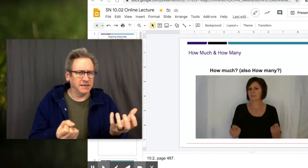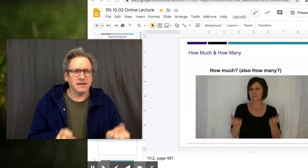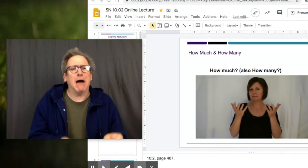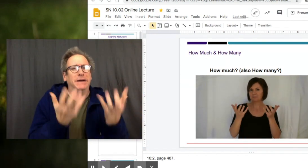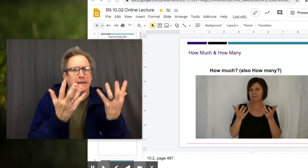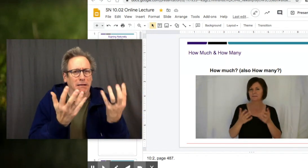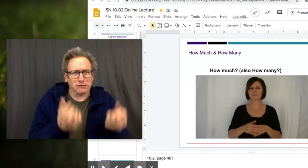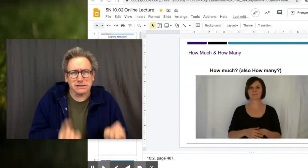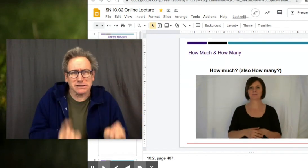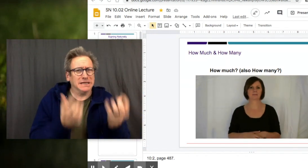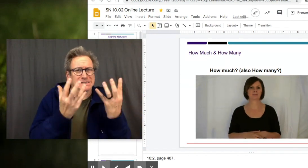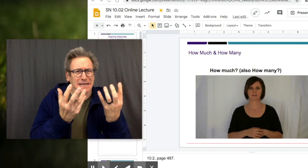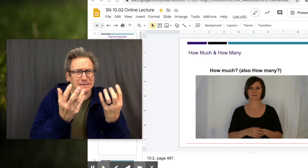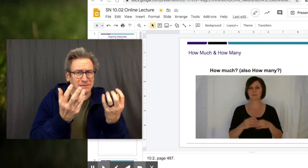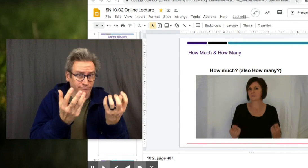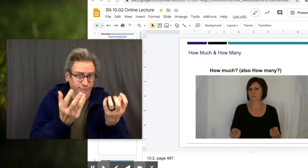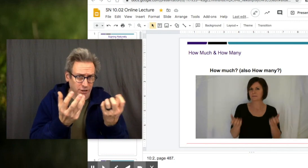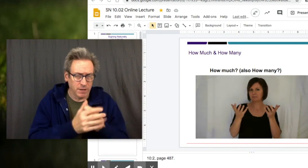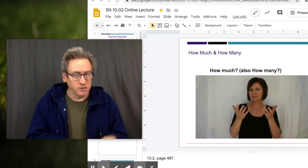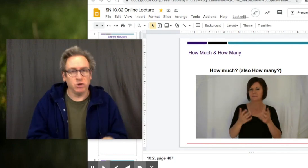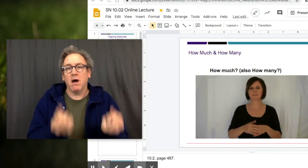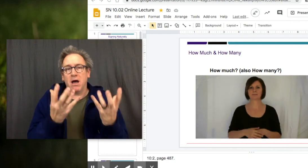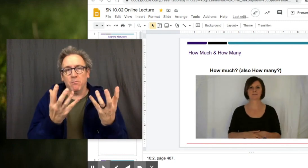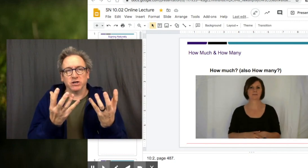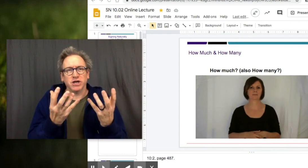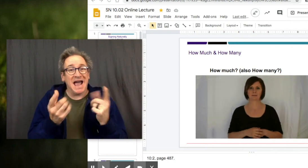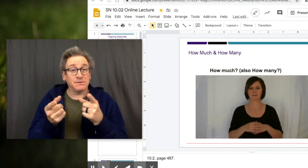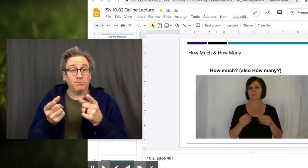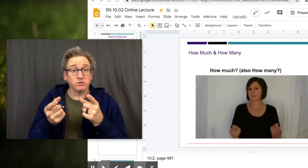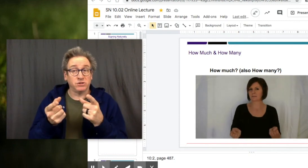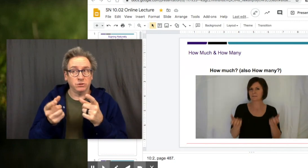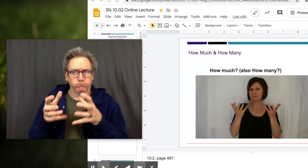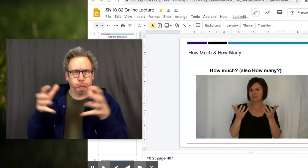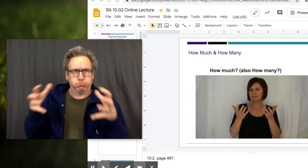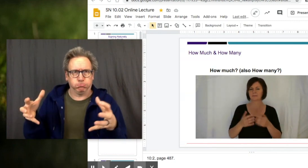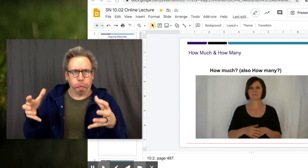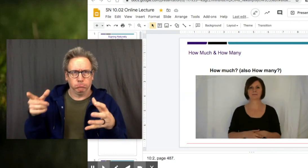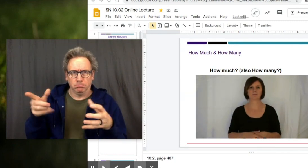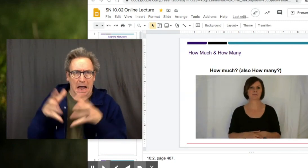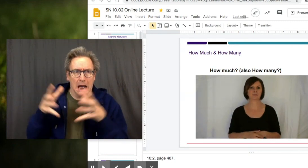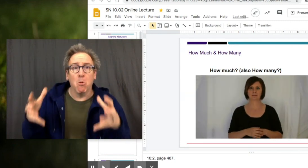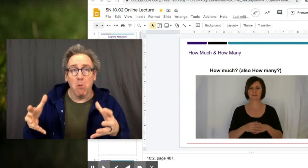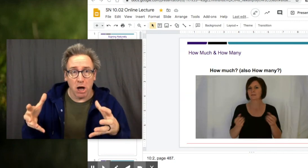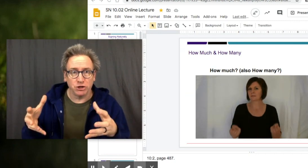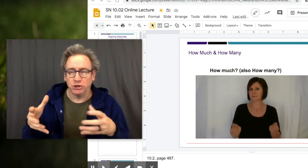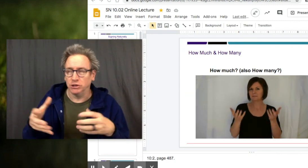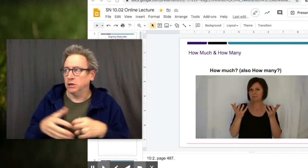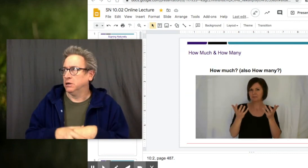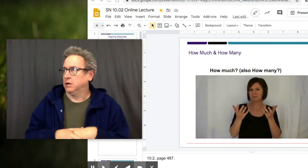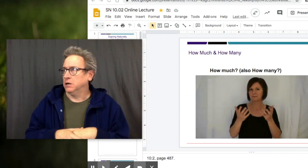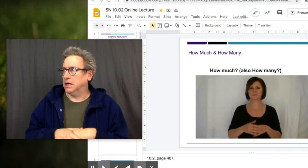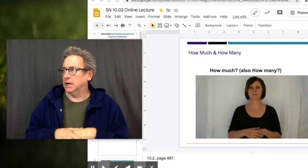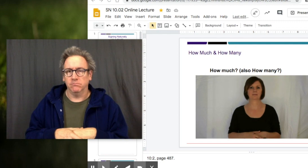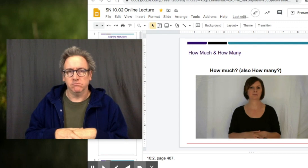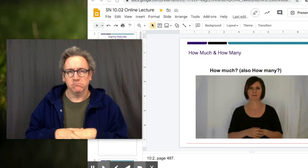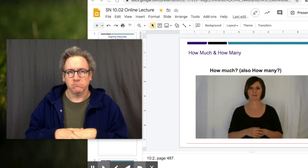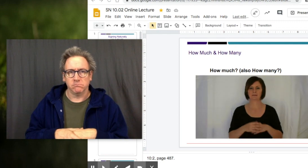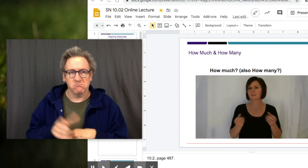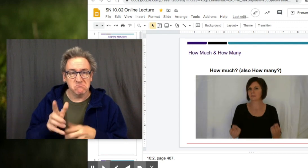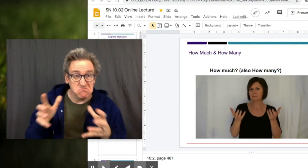Because it's how many dollars, how many cents. So how much, as opposed to how much